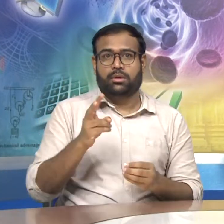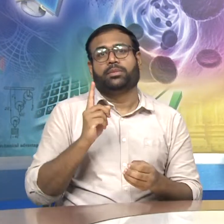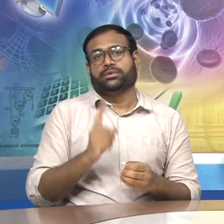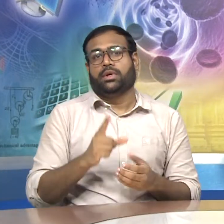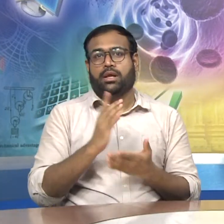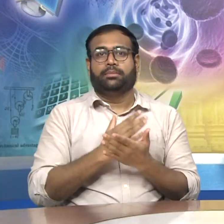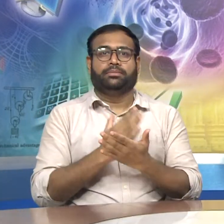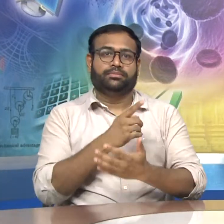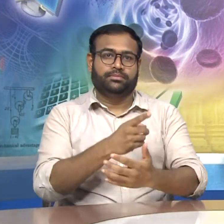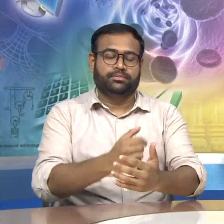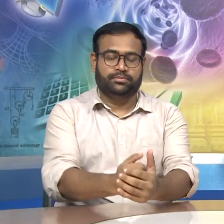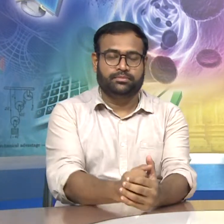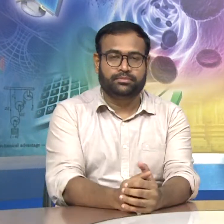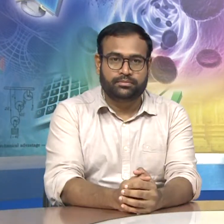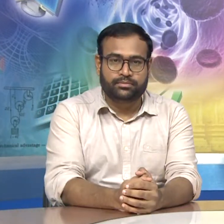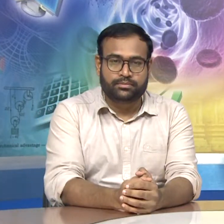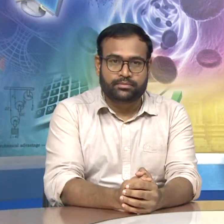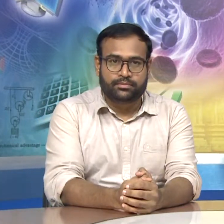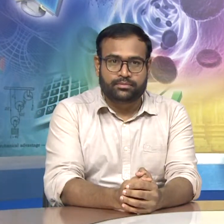the library.